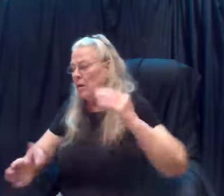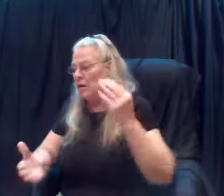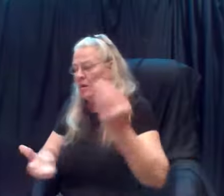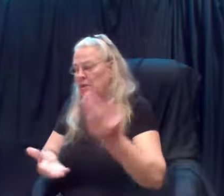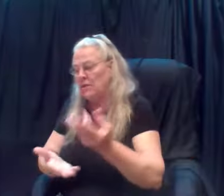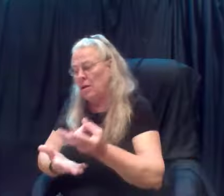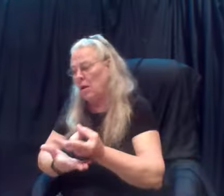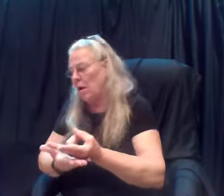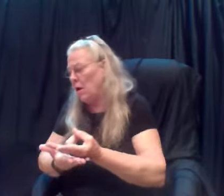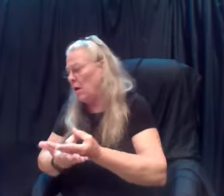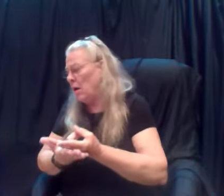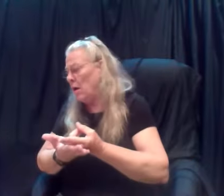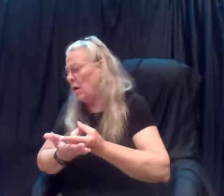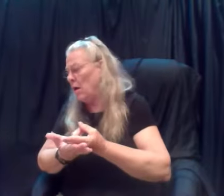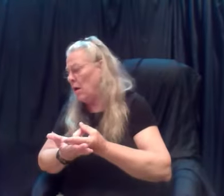silence lies.